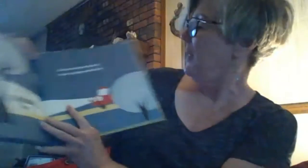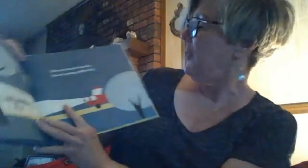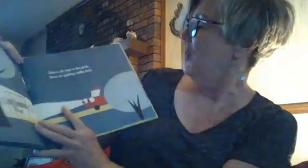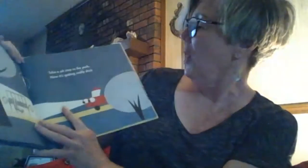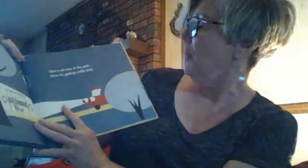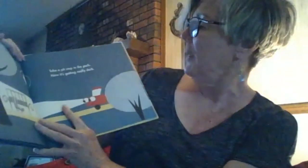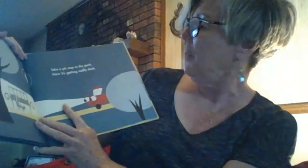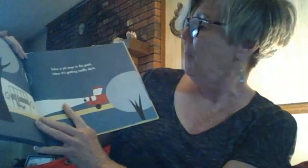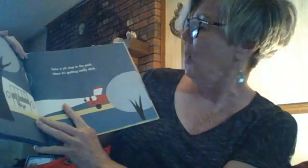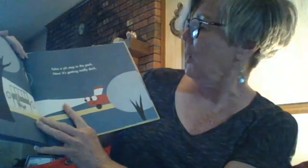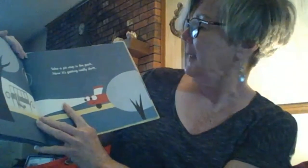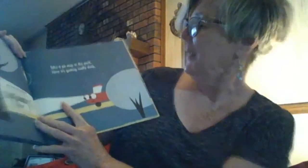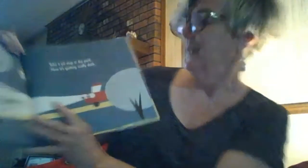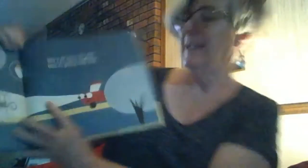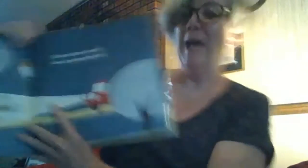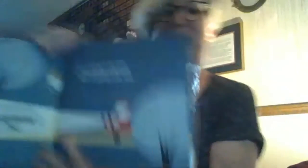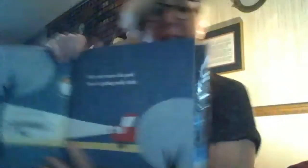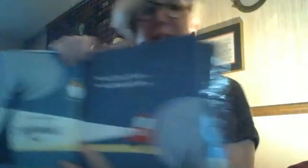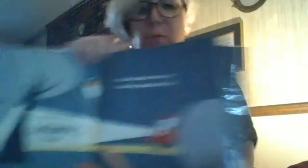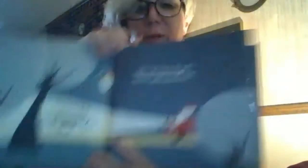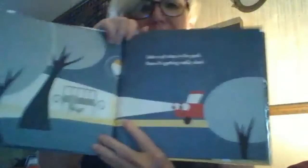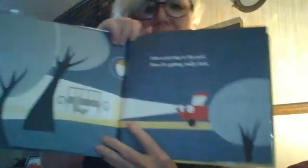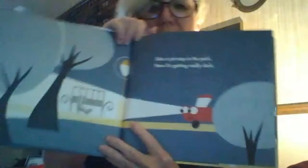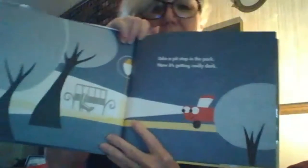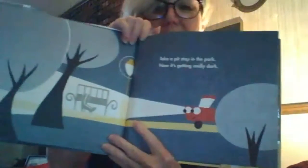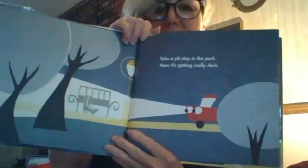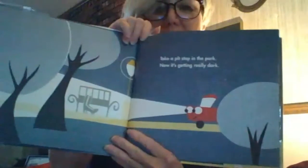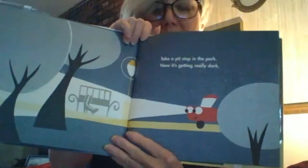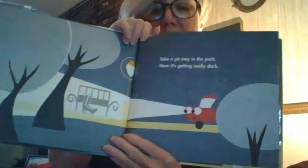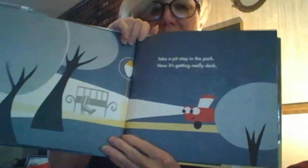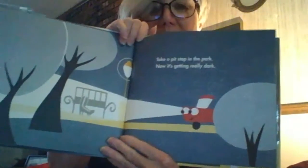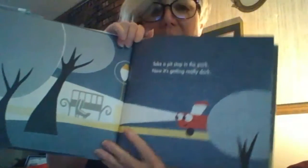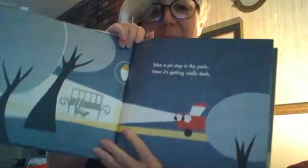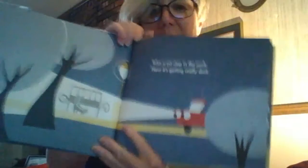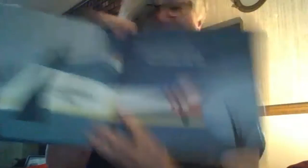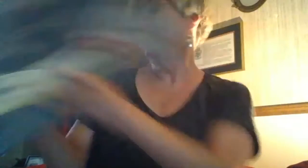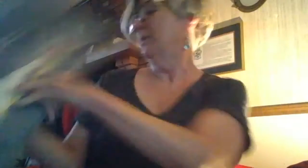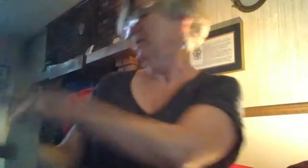Take a pit stop in the park. Now it's getting really dark.